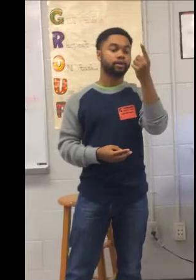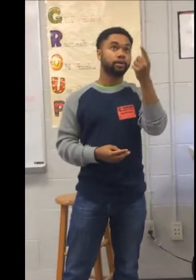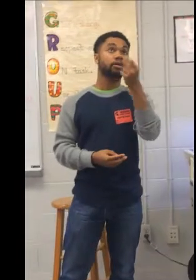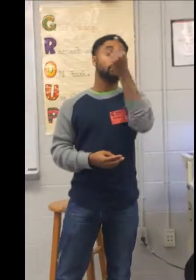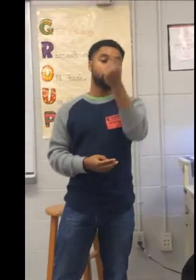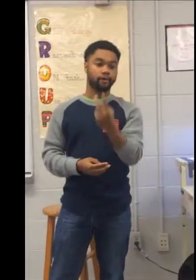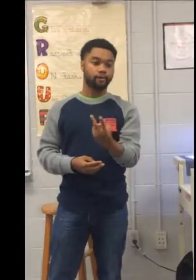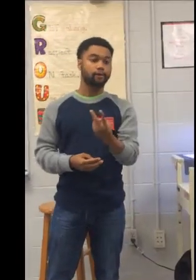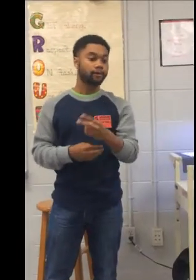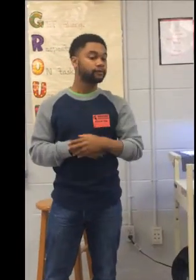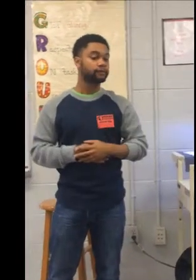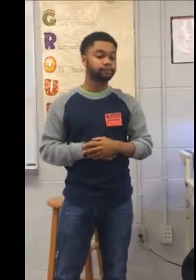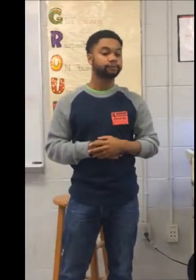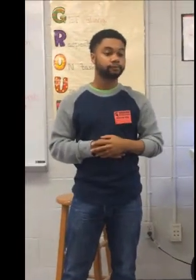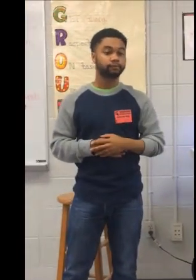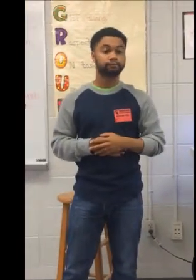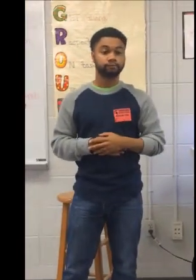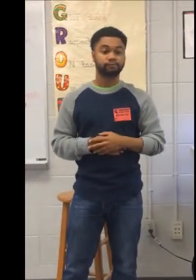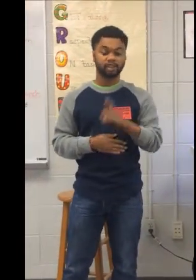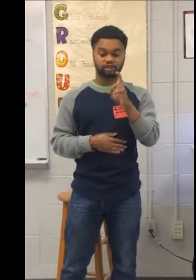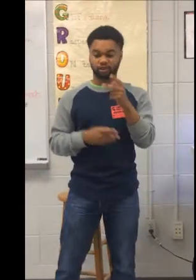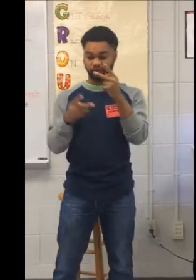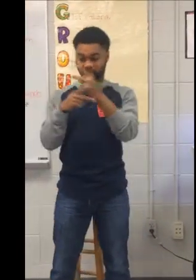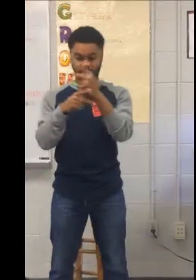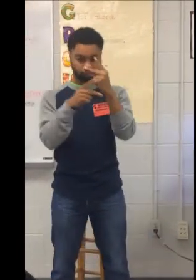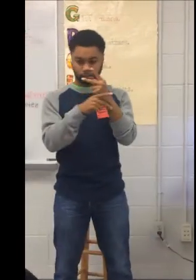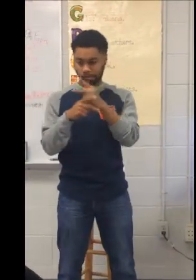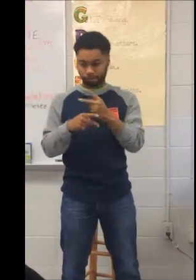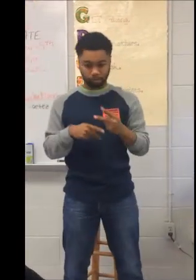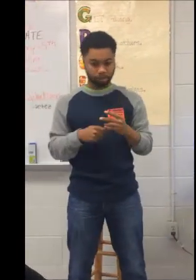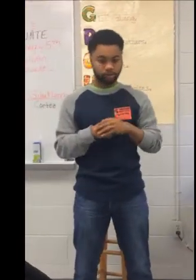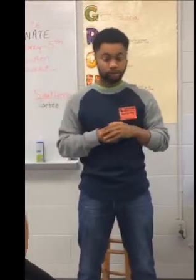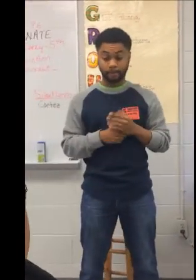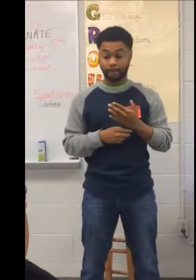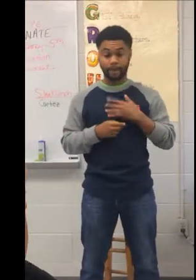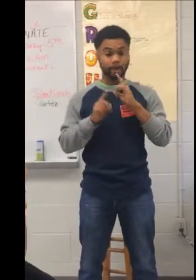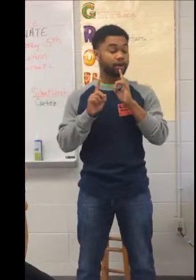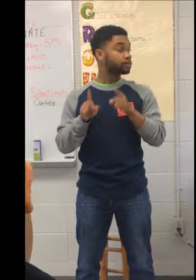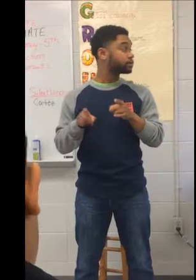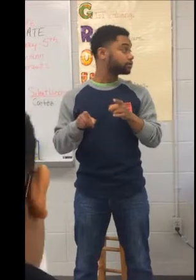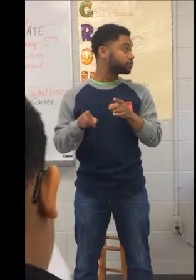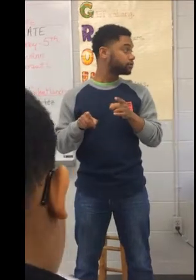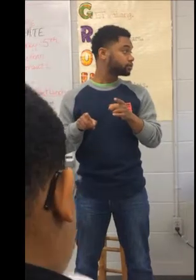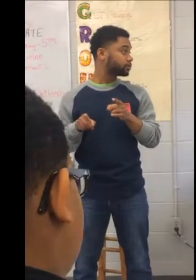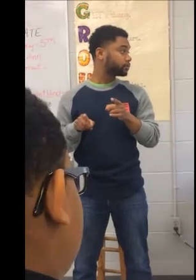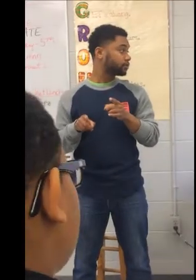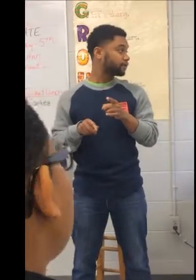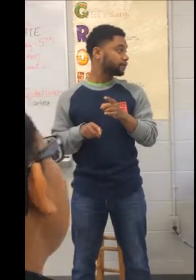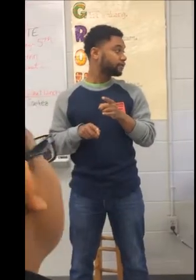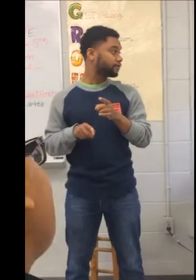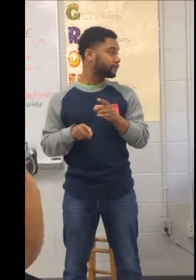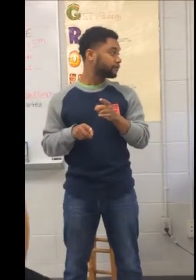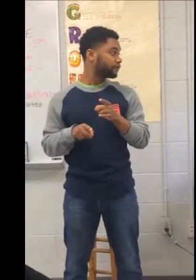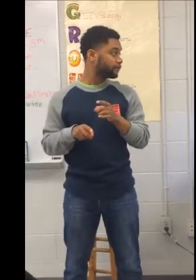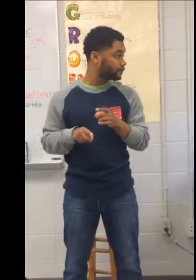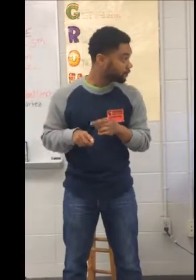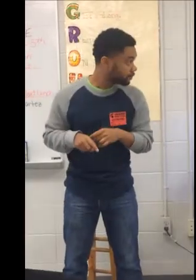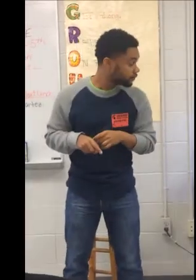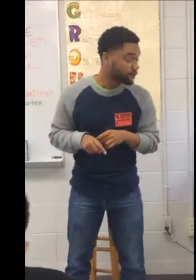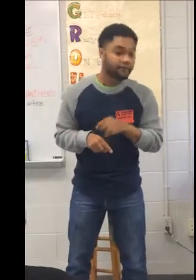1.5. You should have worked that out, and you should have gotten 5 1/4 inch. 5 1/4